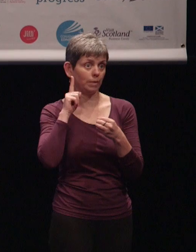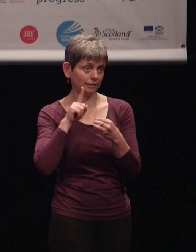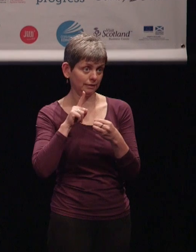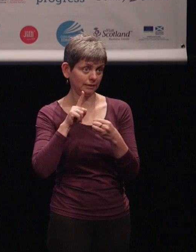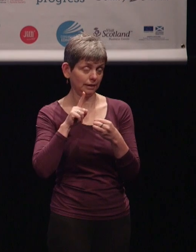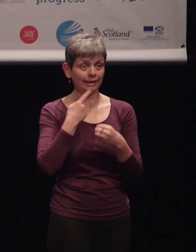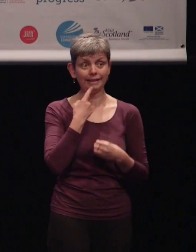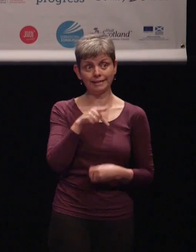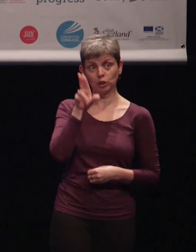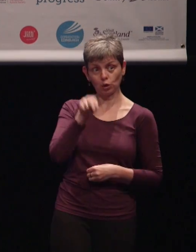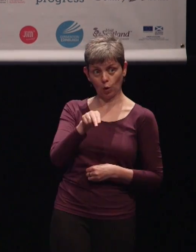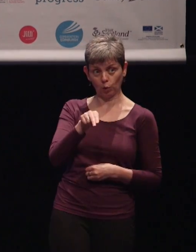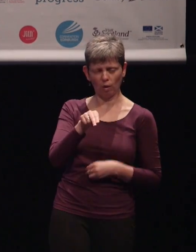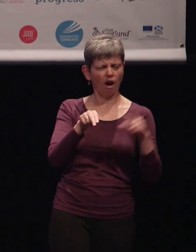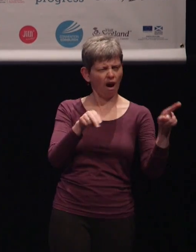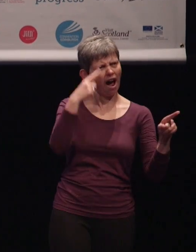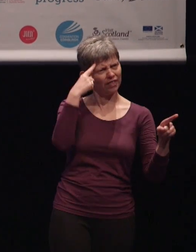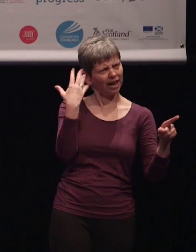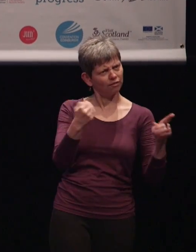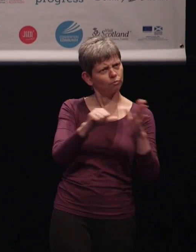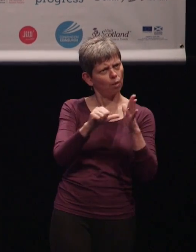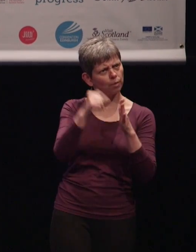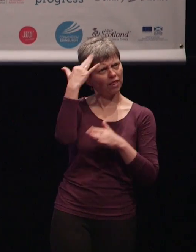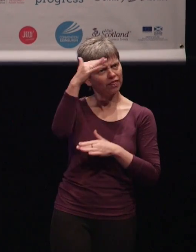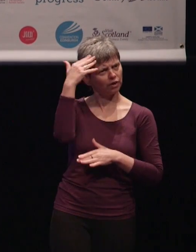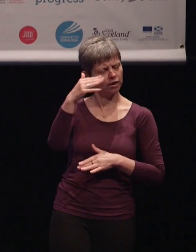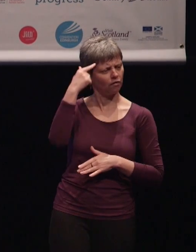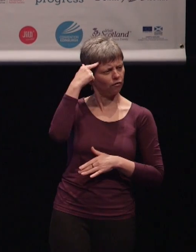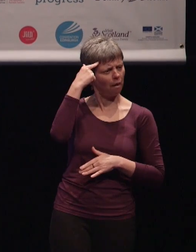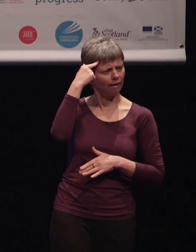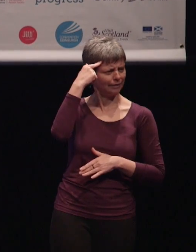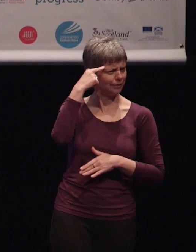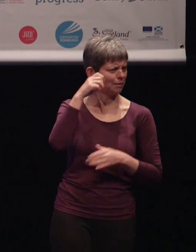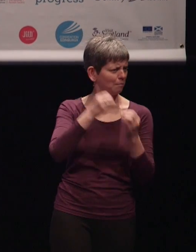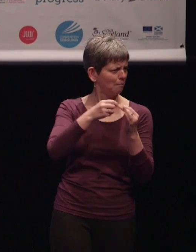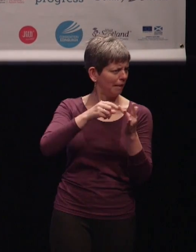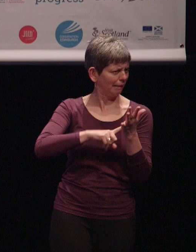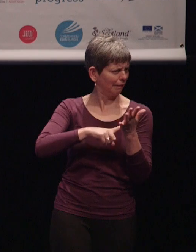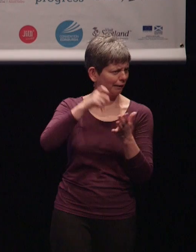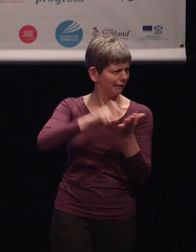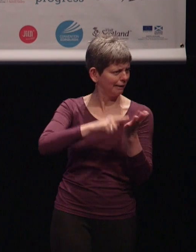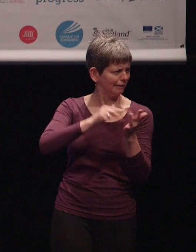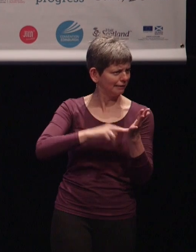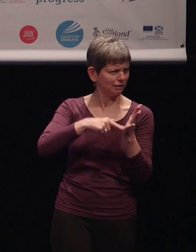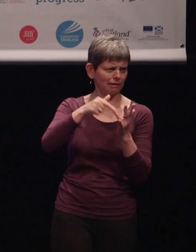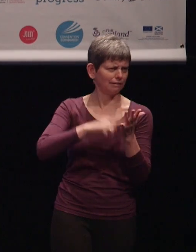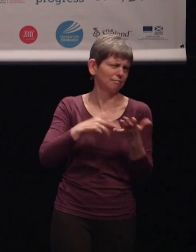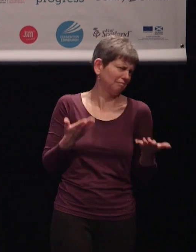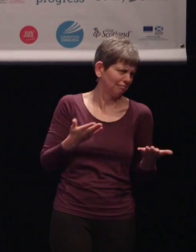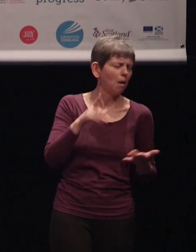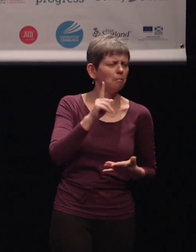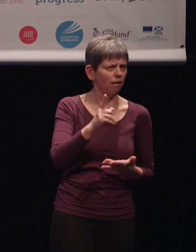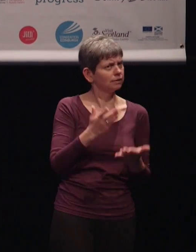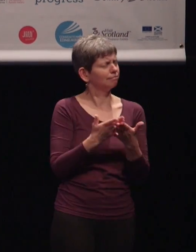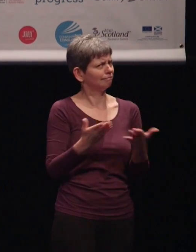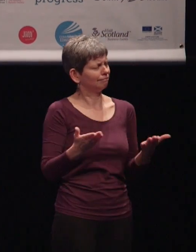course. But the thing is that when when we are under a lot of pressure, we lose